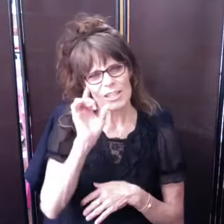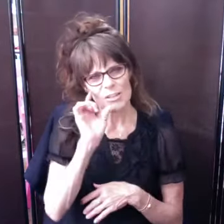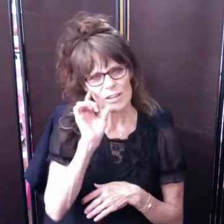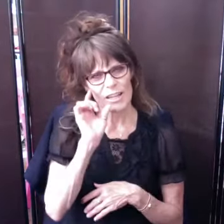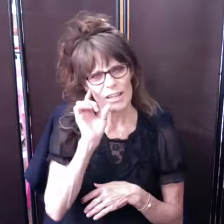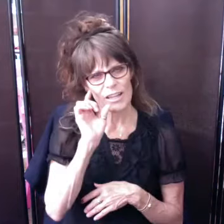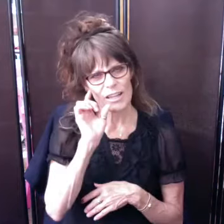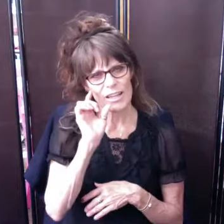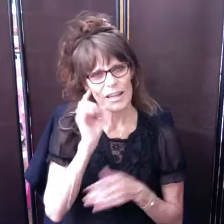it happened.